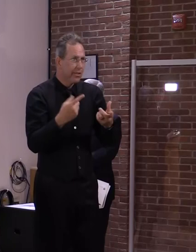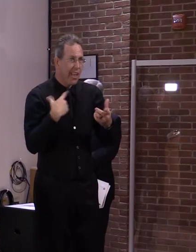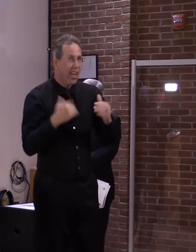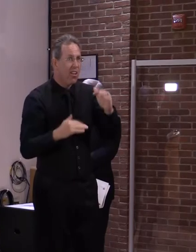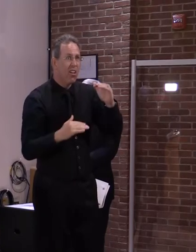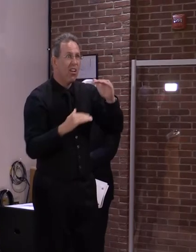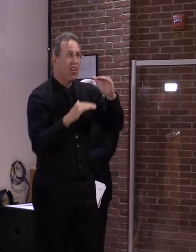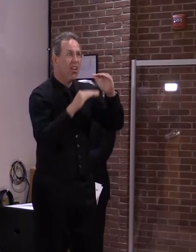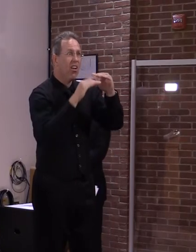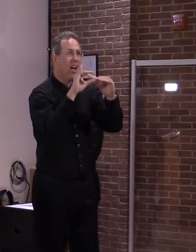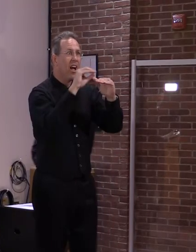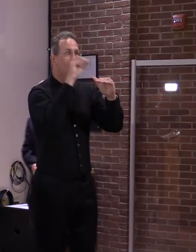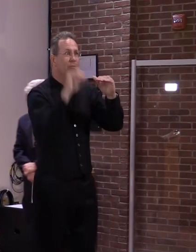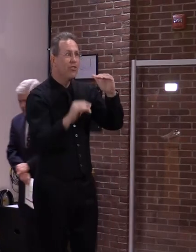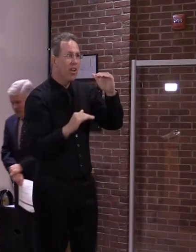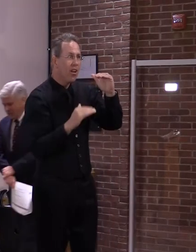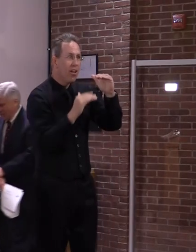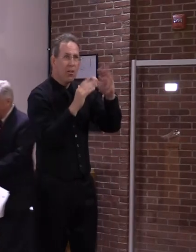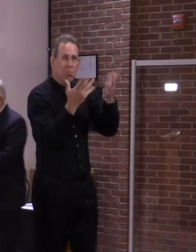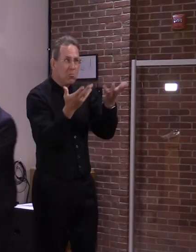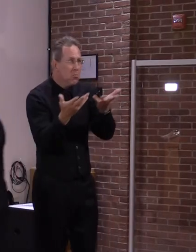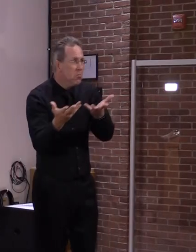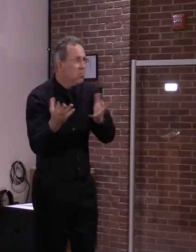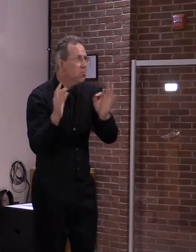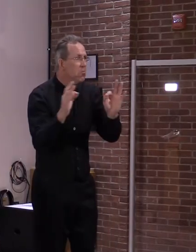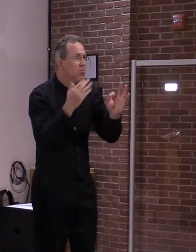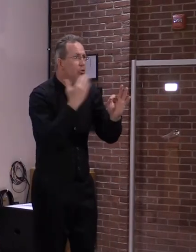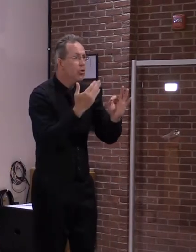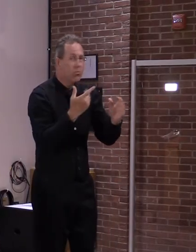working. Maybe Secretary Smith might want to comment on this.